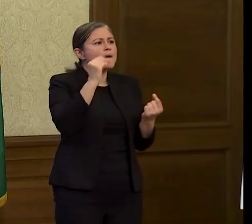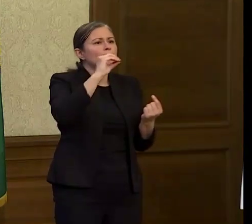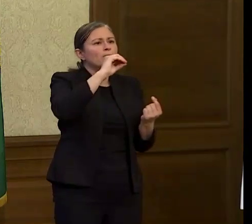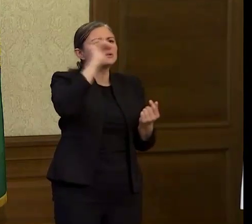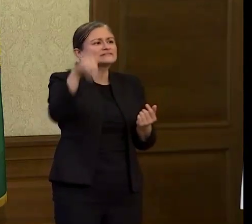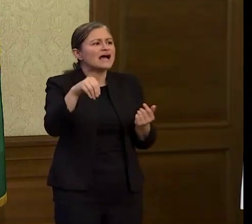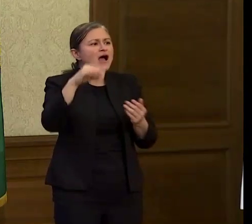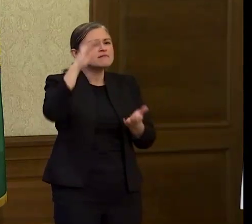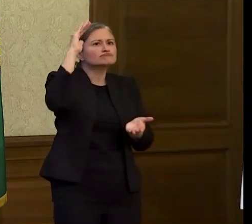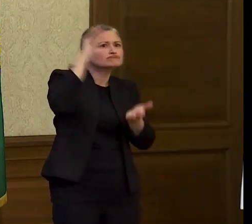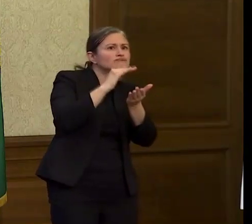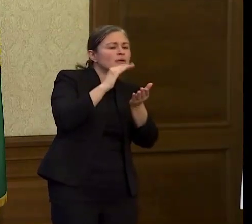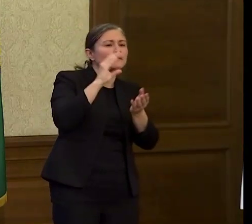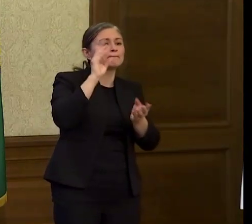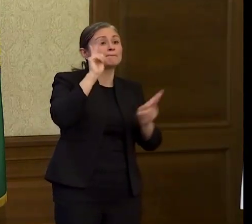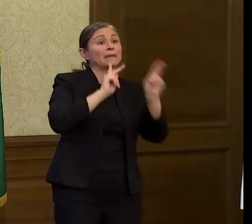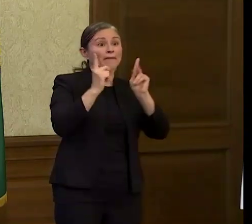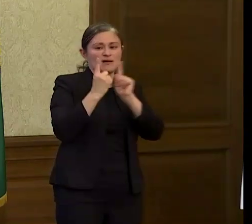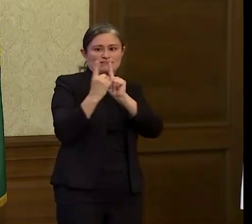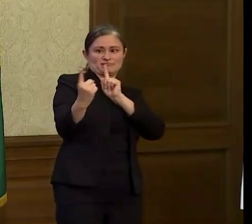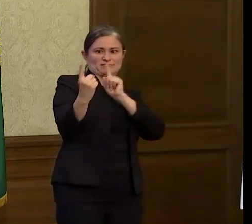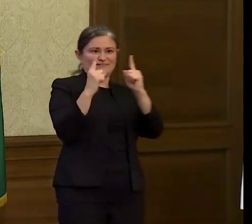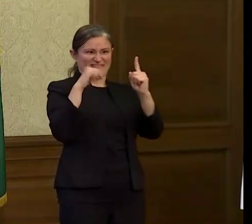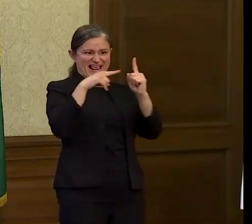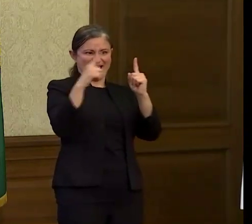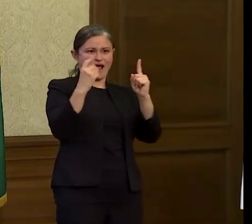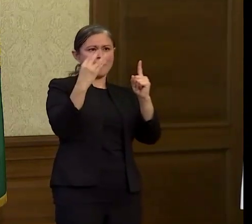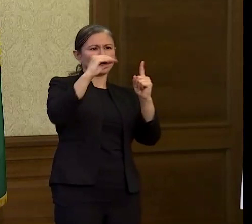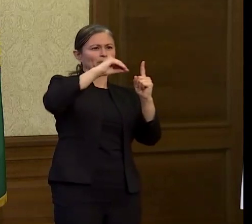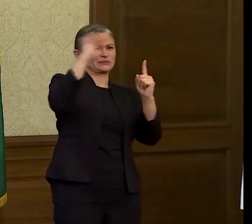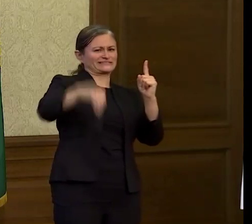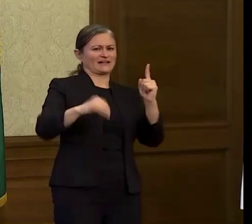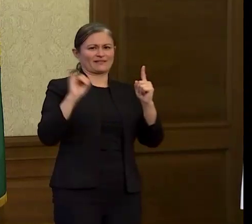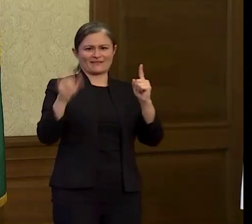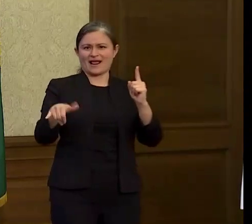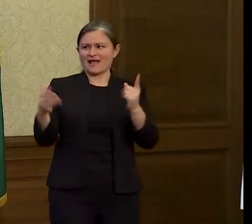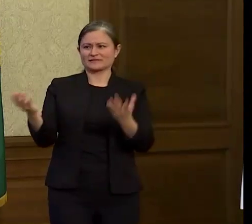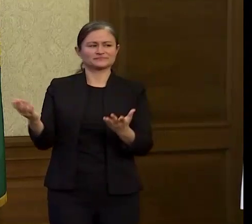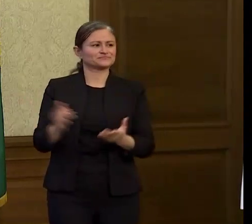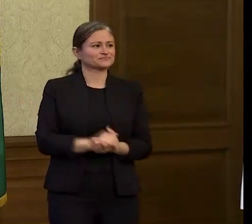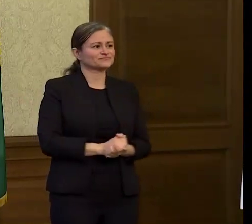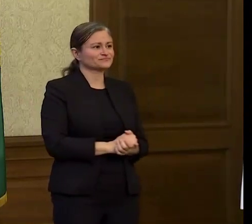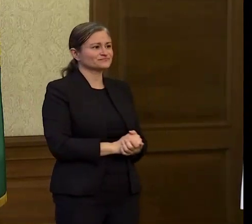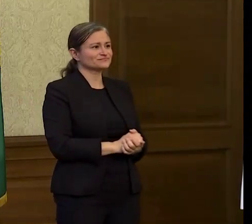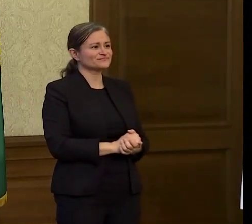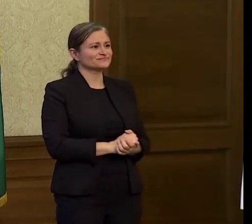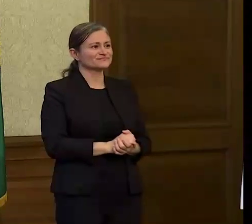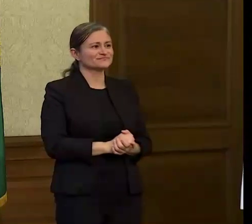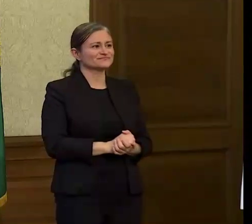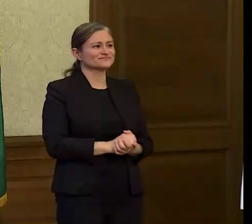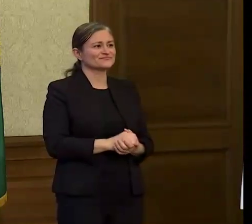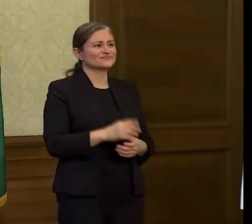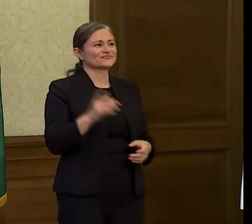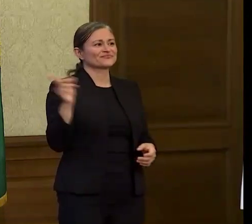able to achieve in this state that you can share with us? By the way, you weren't muted. I just forgot, so that was on me.